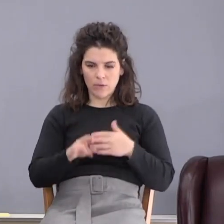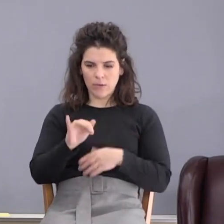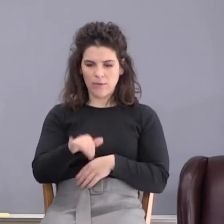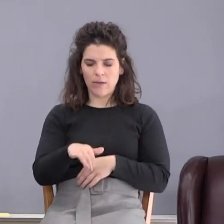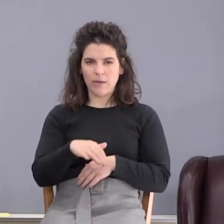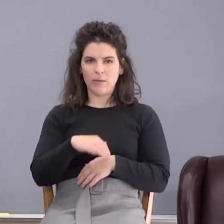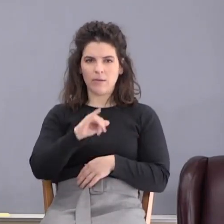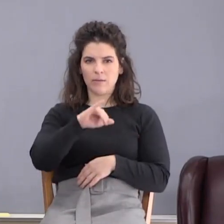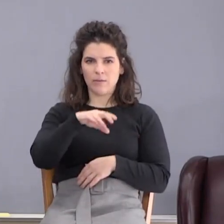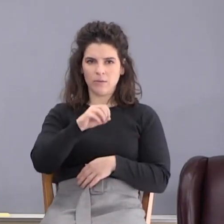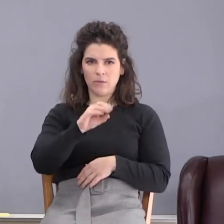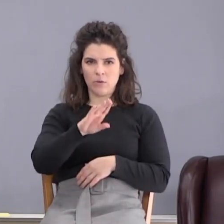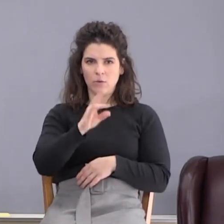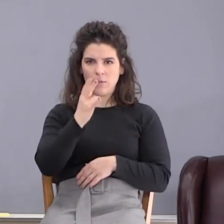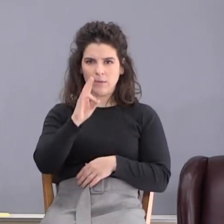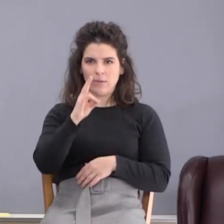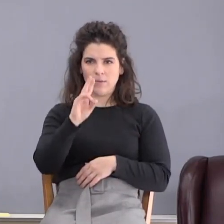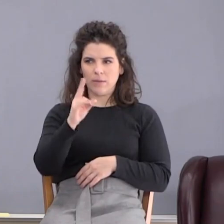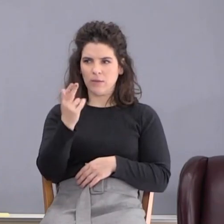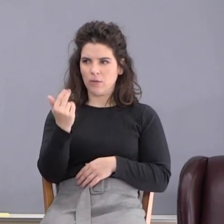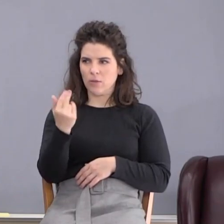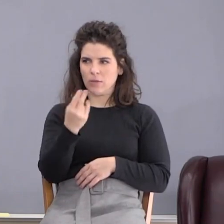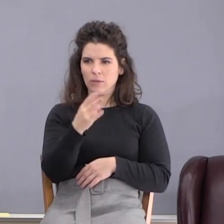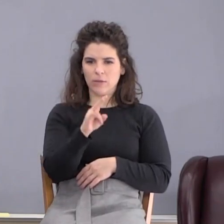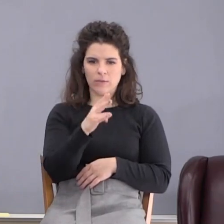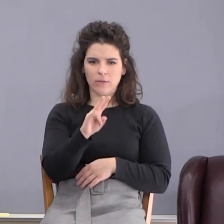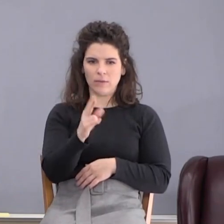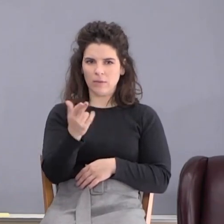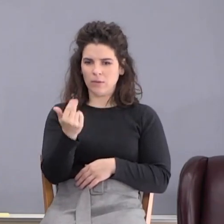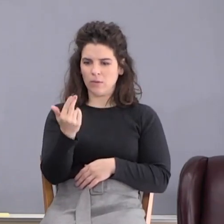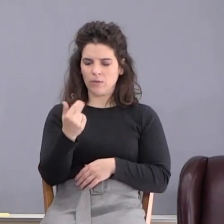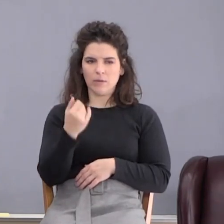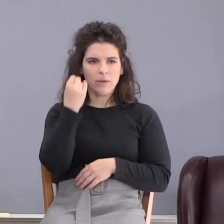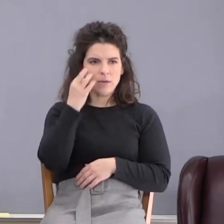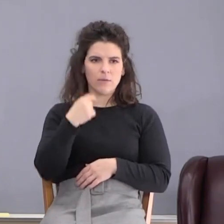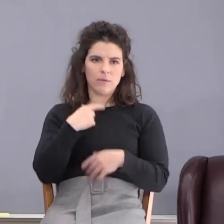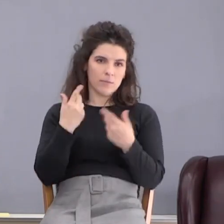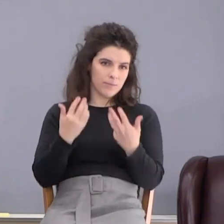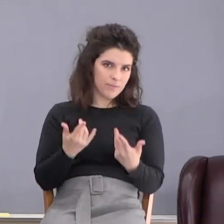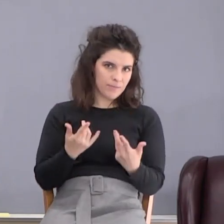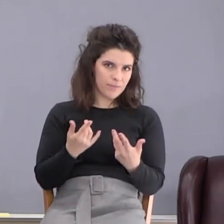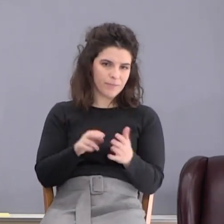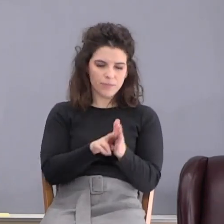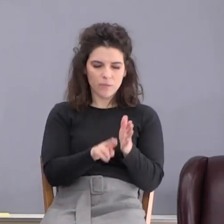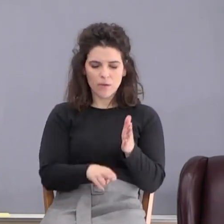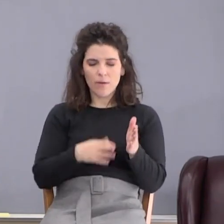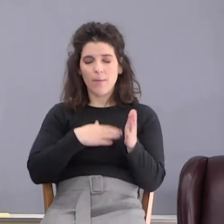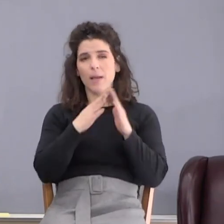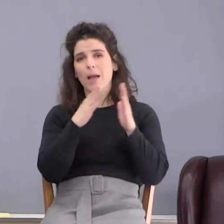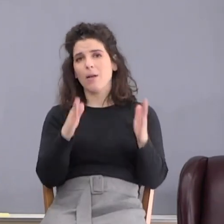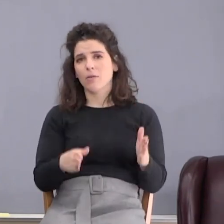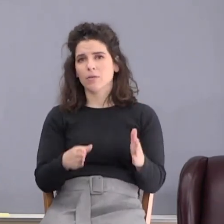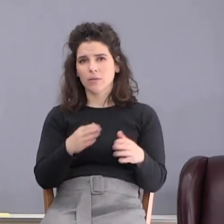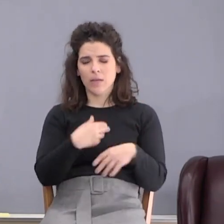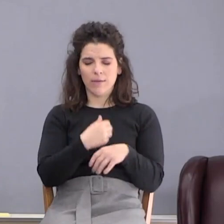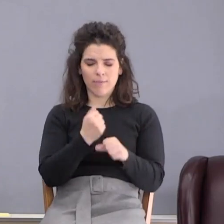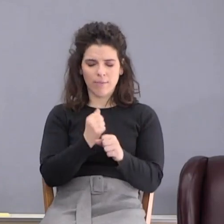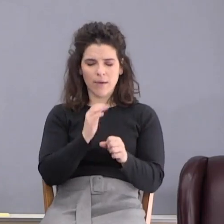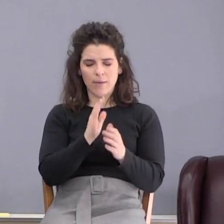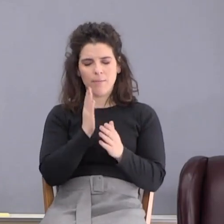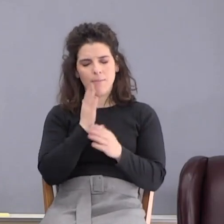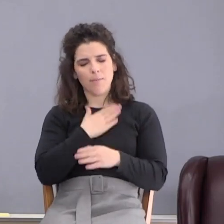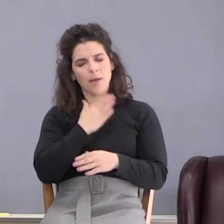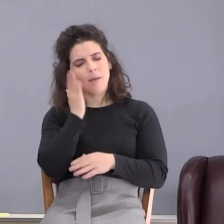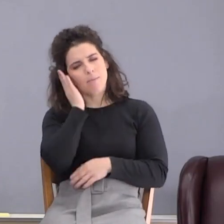chapter 17, verse 13. If I wait, the grave is mine house. I have made my bed